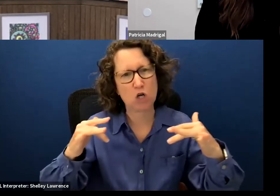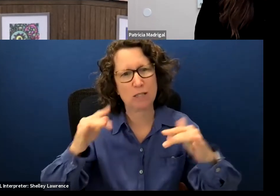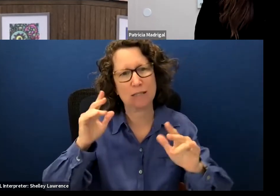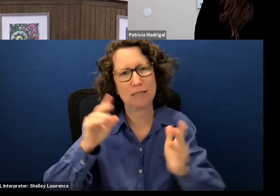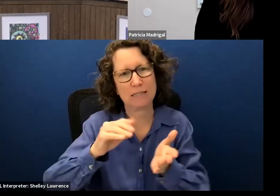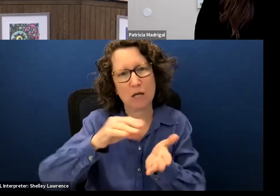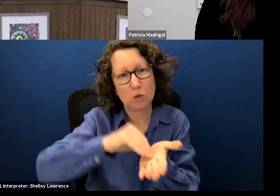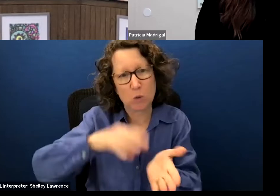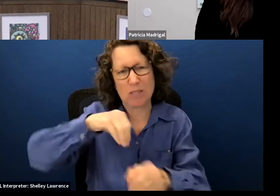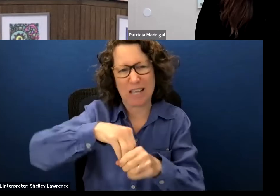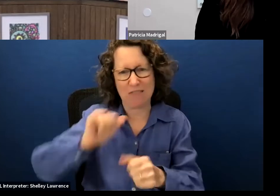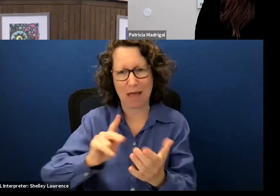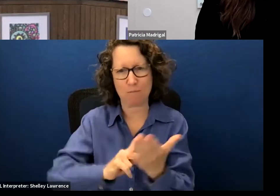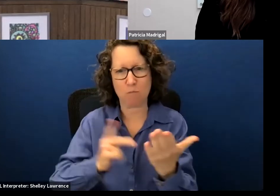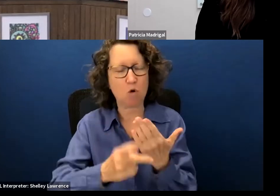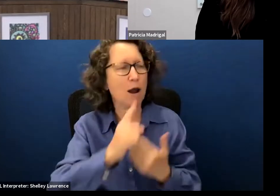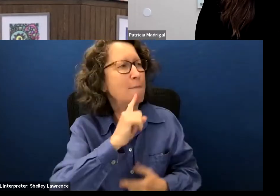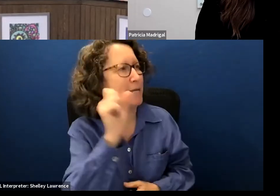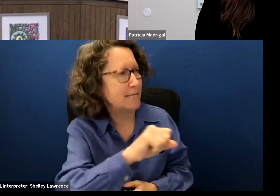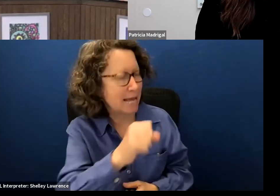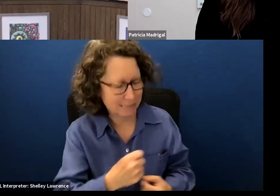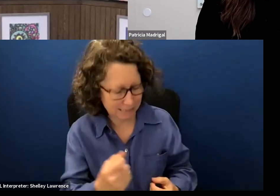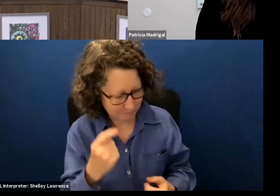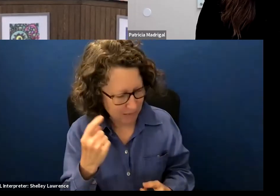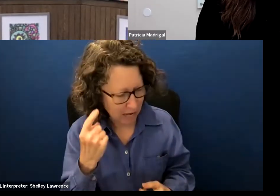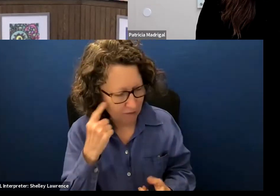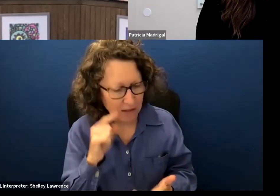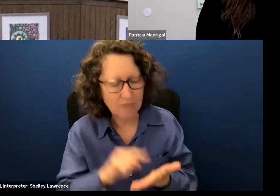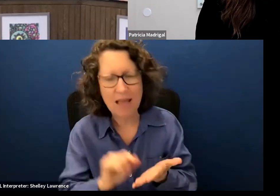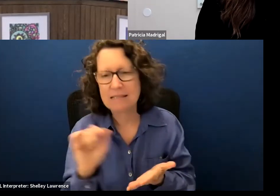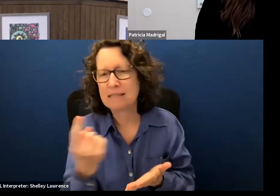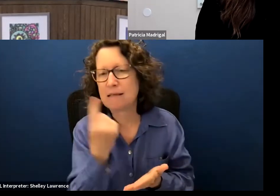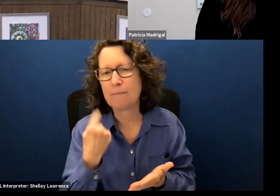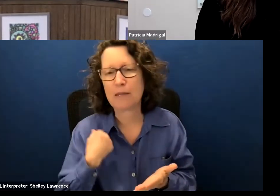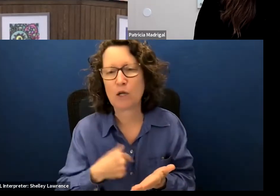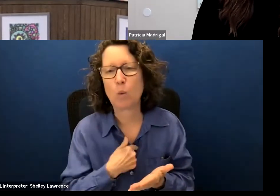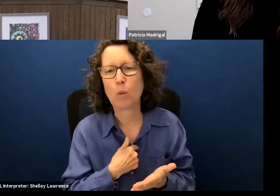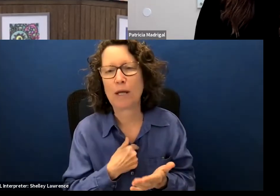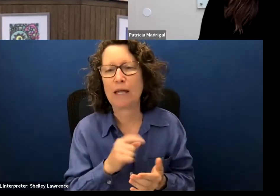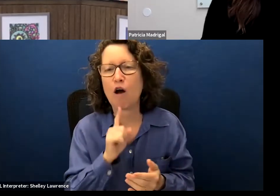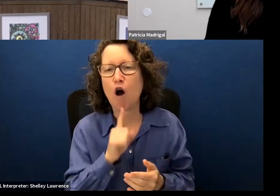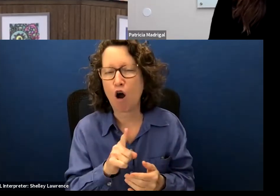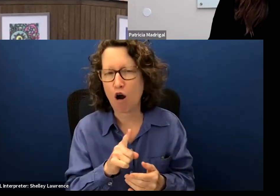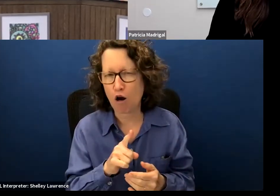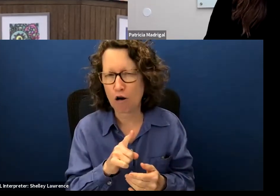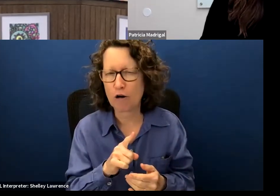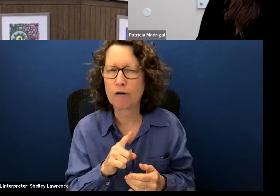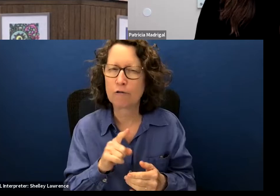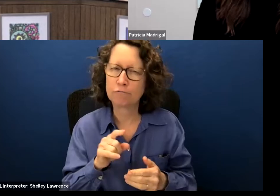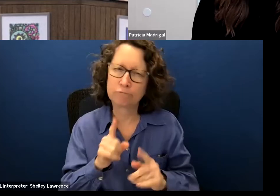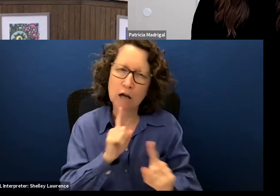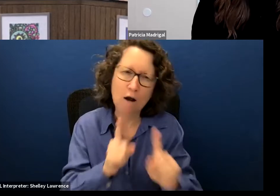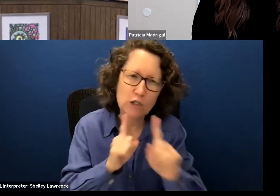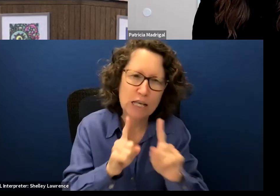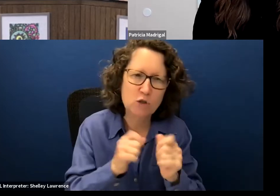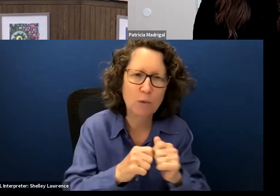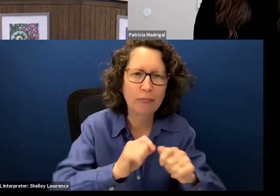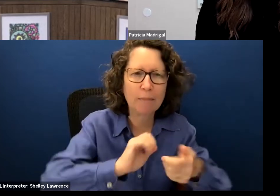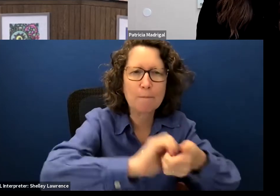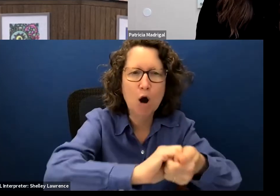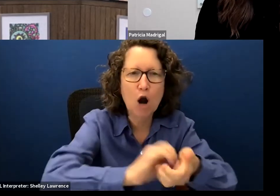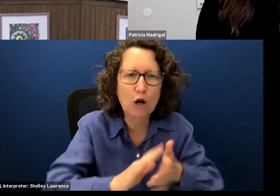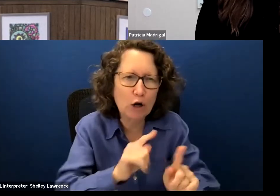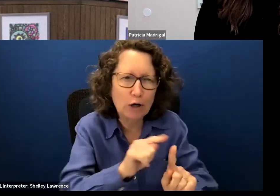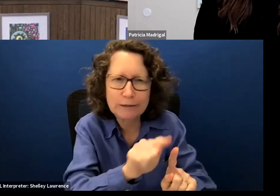program? Absolutely. I think that's, something that we are in those conversations with our partners who